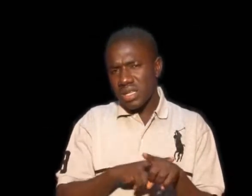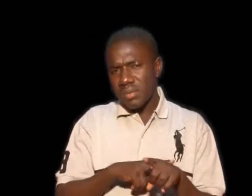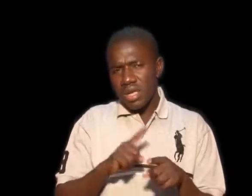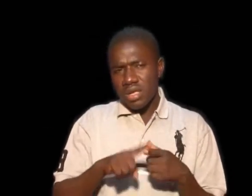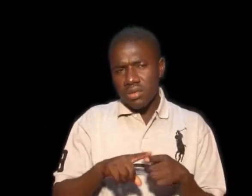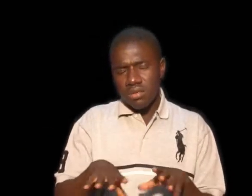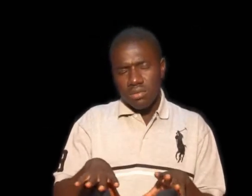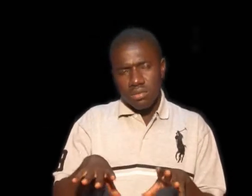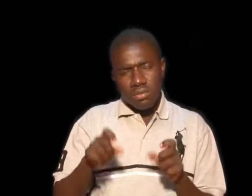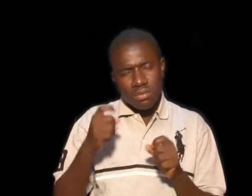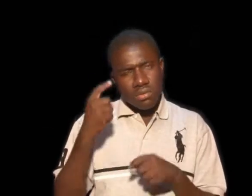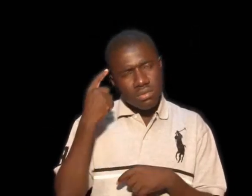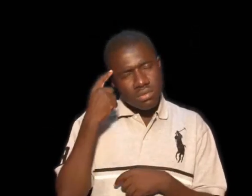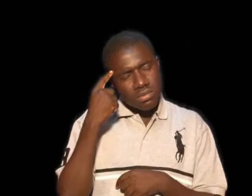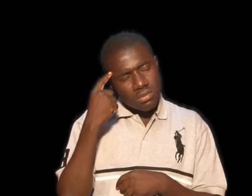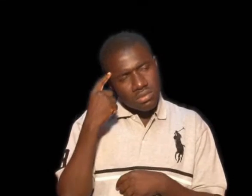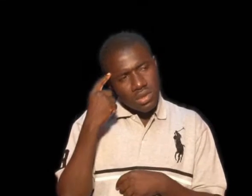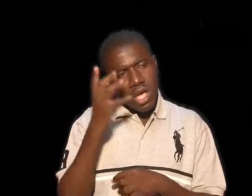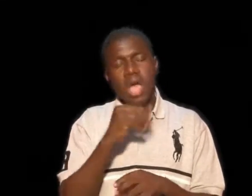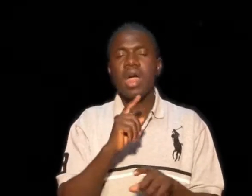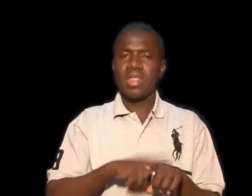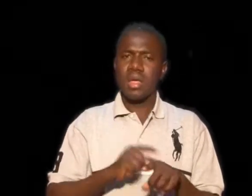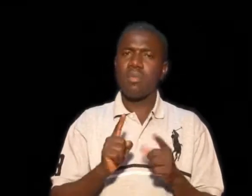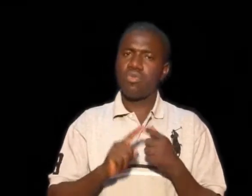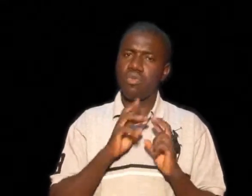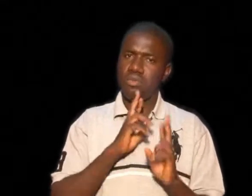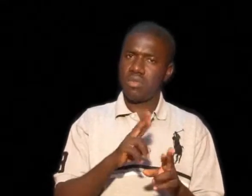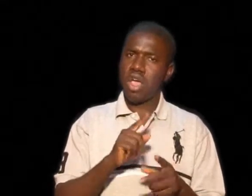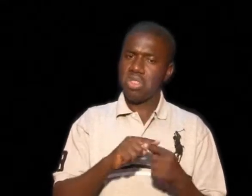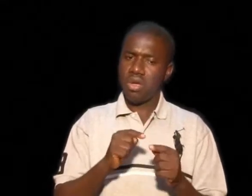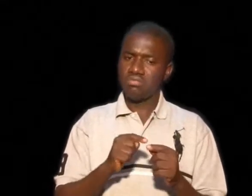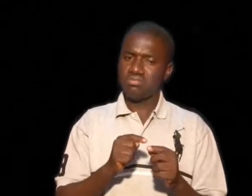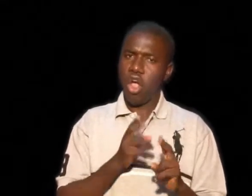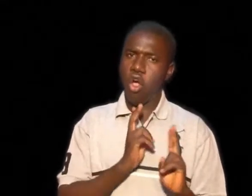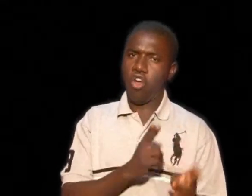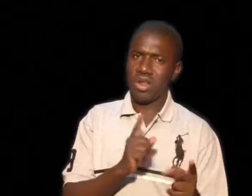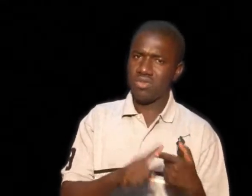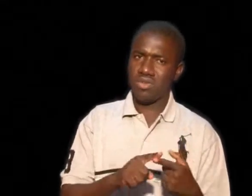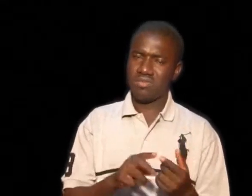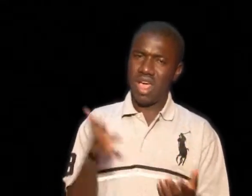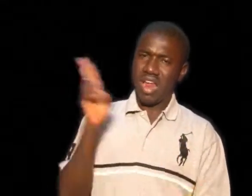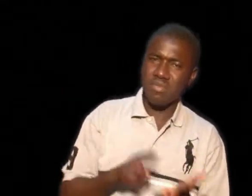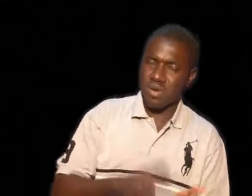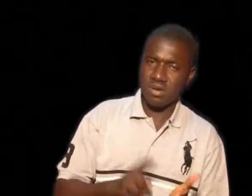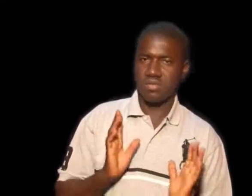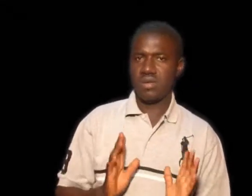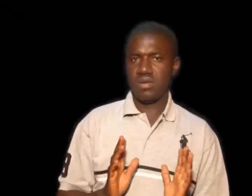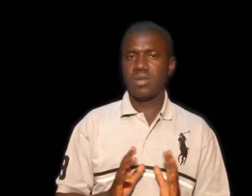Give the person time to take in what you have said and time to respond. Don't rush into repeating